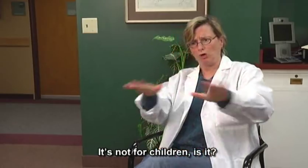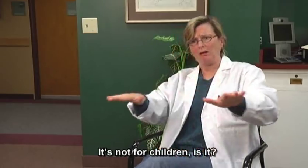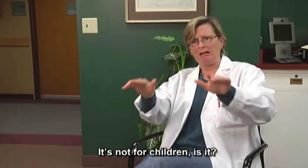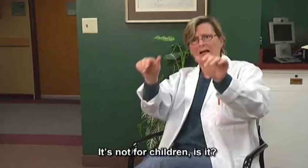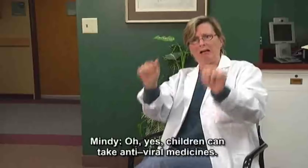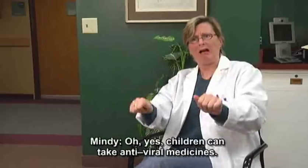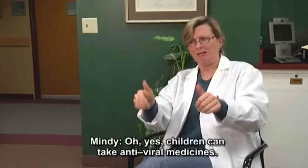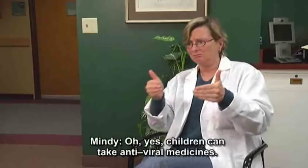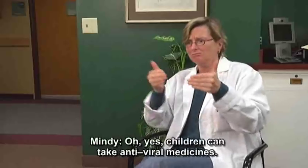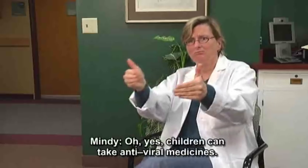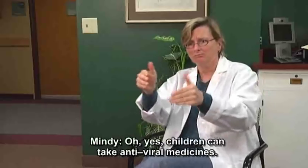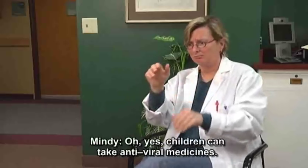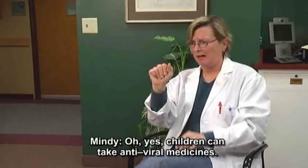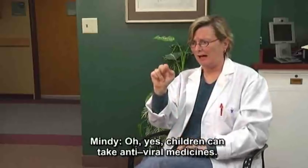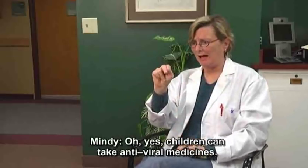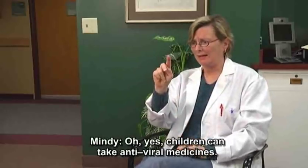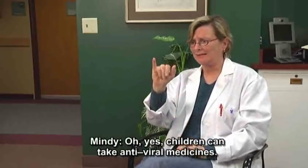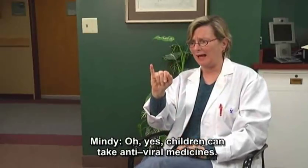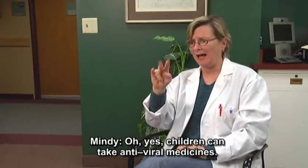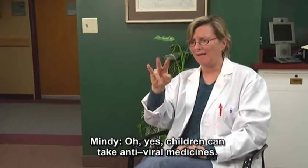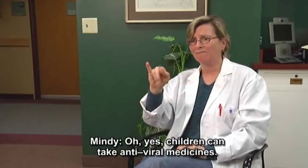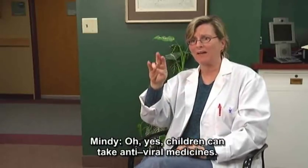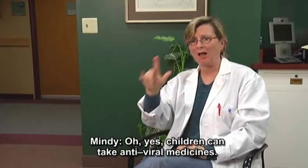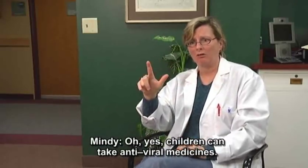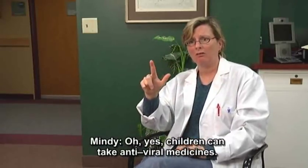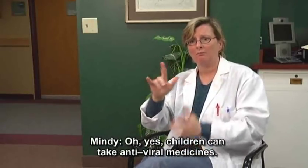oh yes children can take antiviral medicines